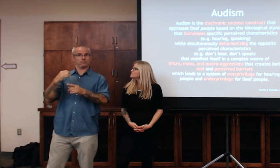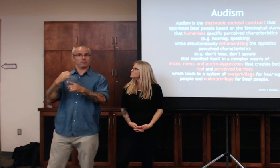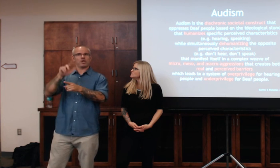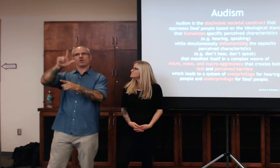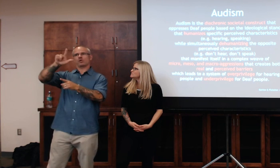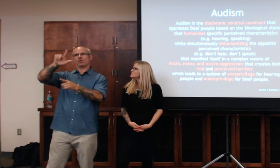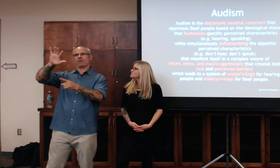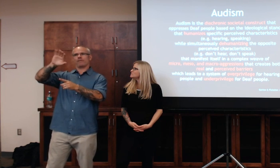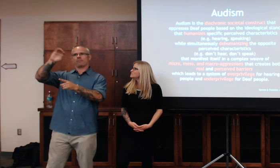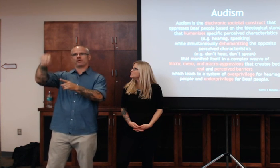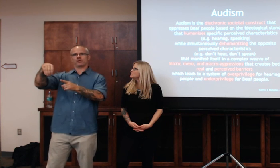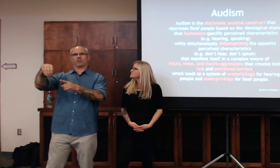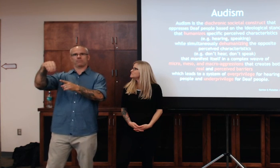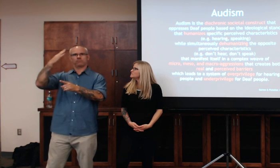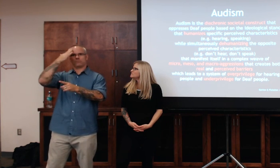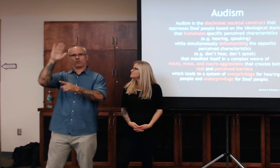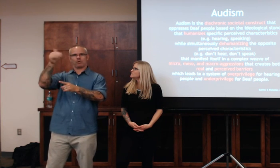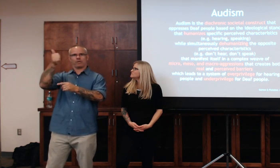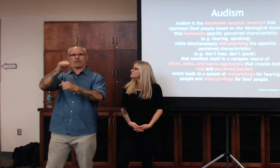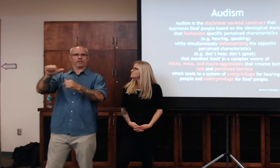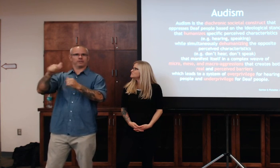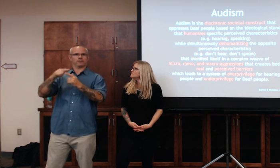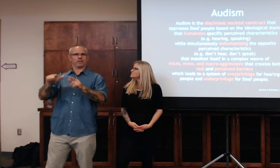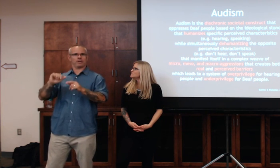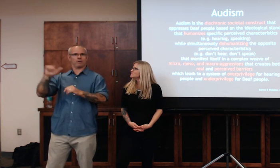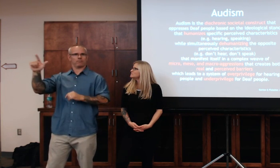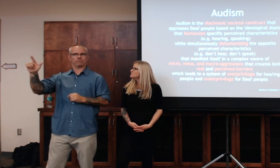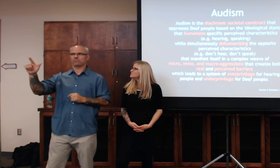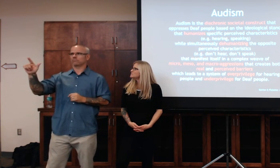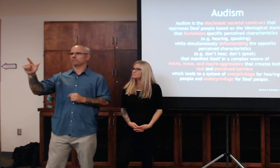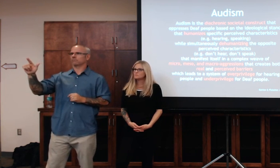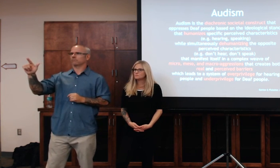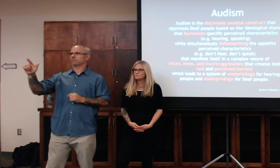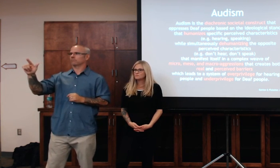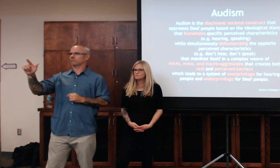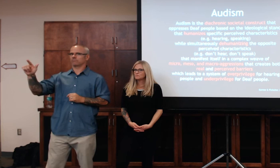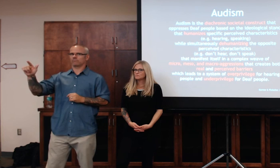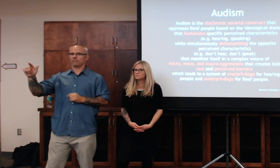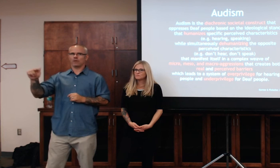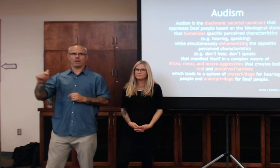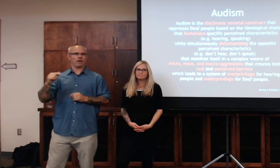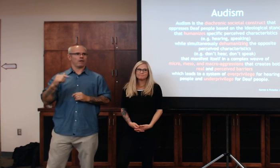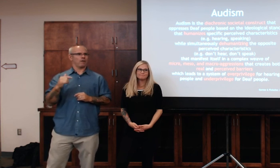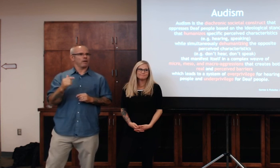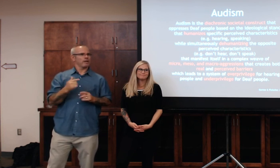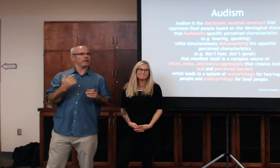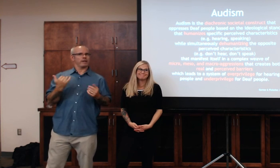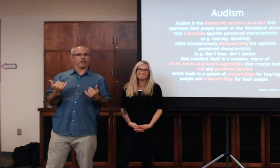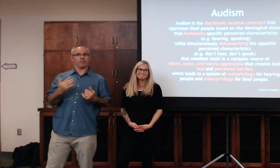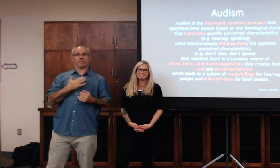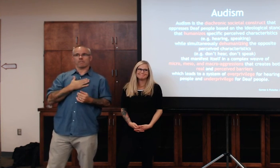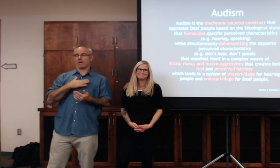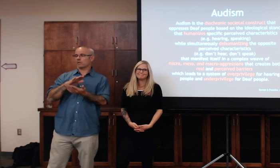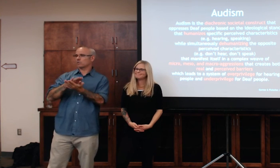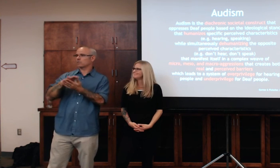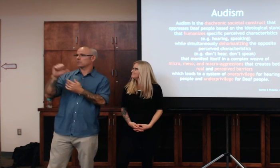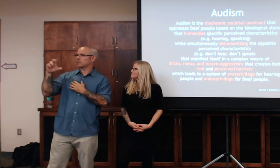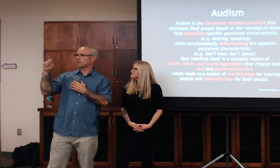freshmen. 25% of them don't have any language at all. They don't have any sign language. Now